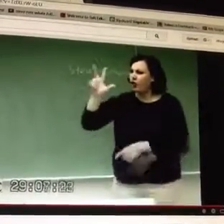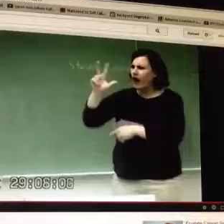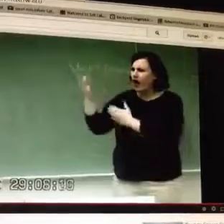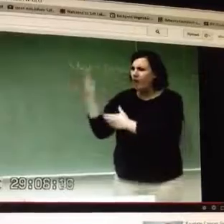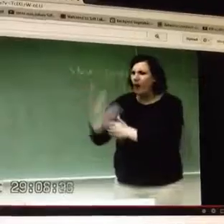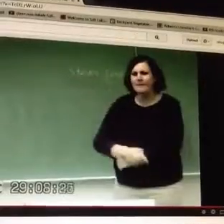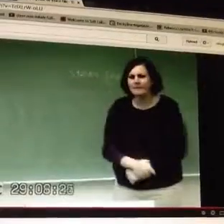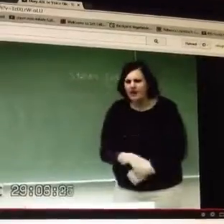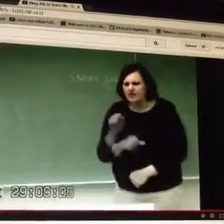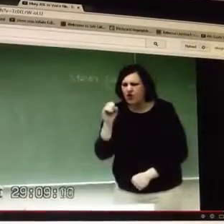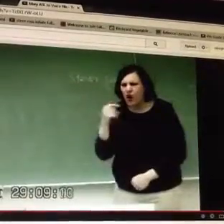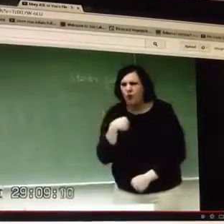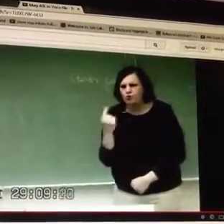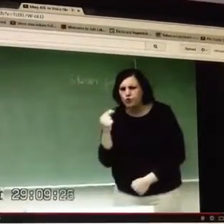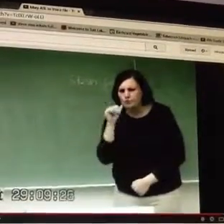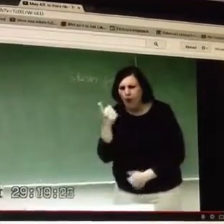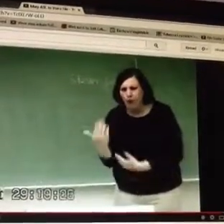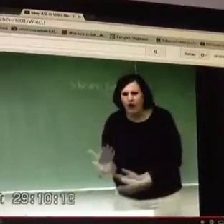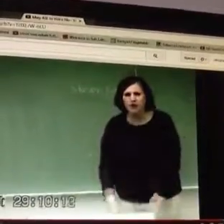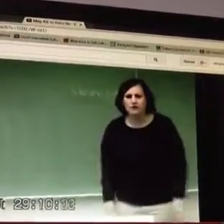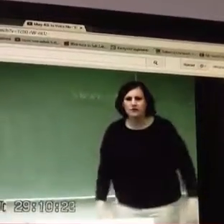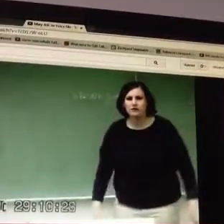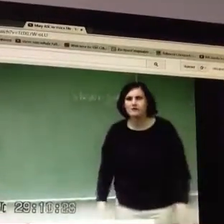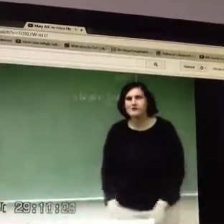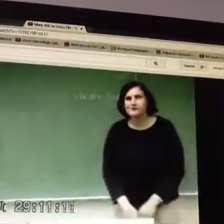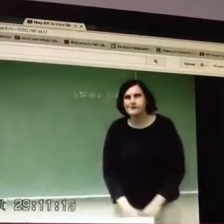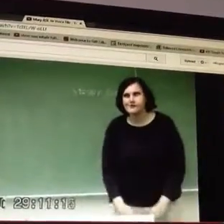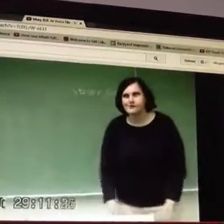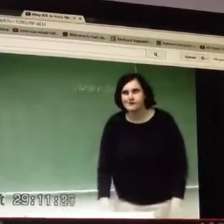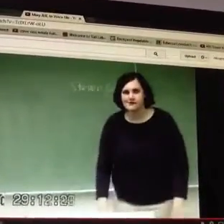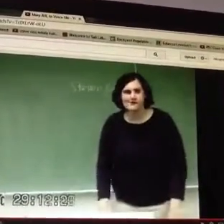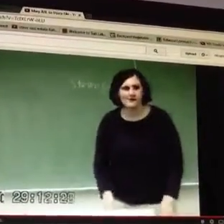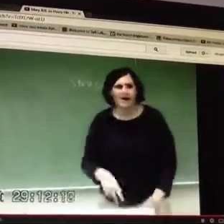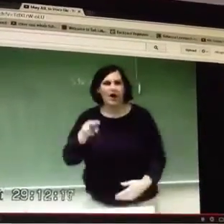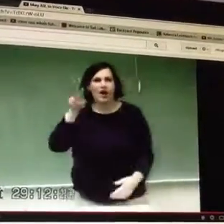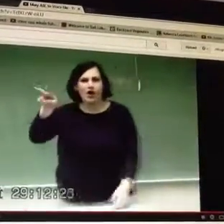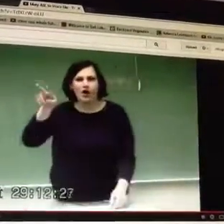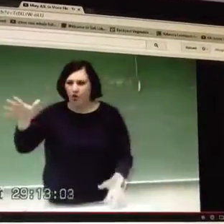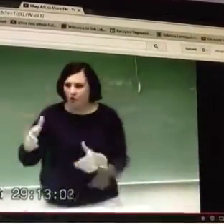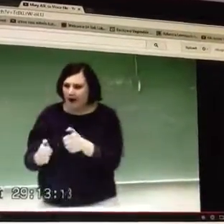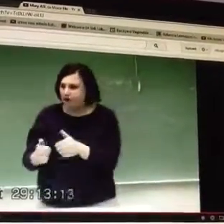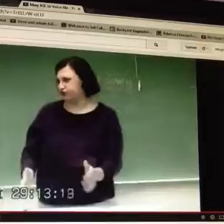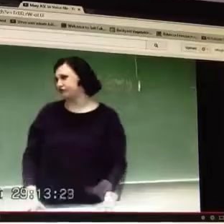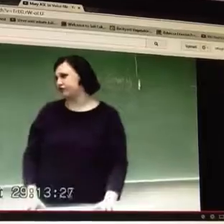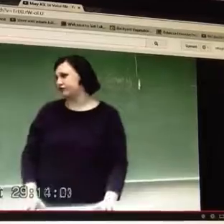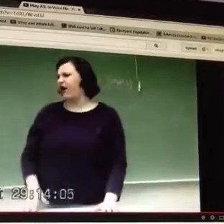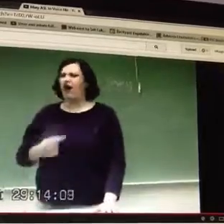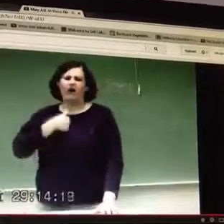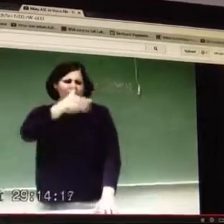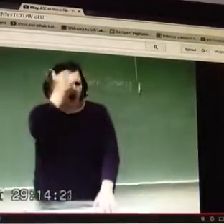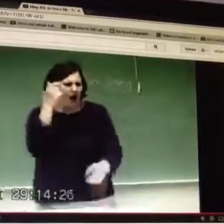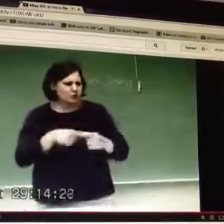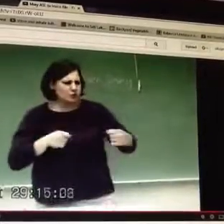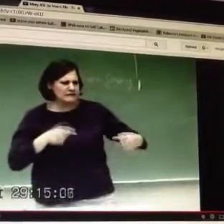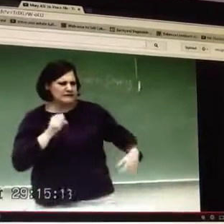I have a friend that I work with who never syncs his information, and he's always having to ask, what time's